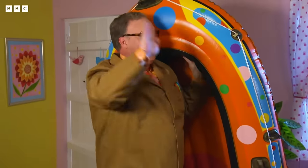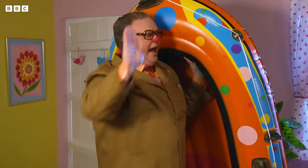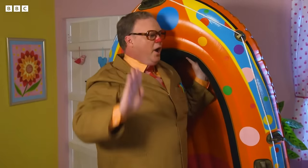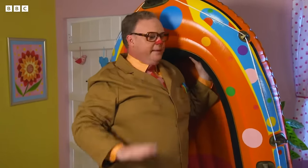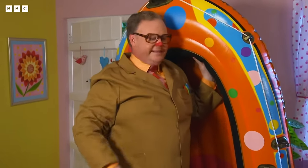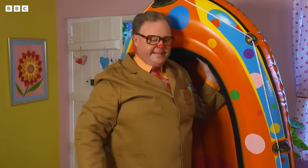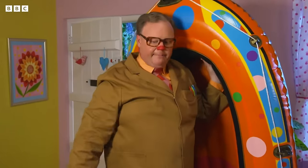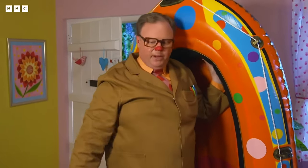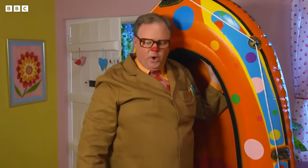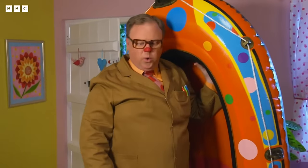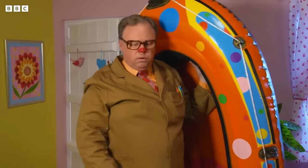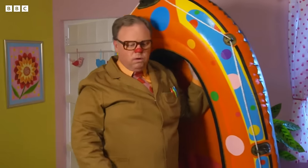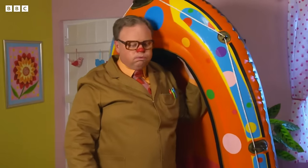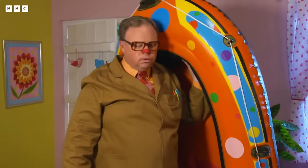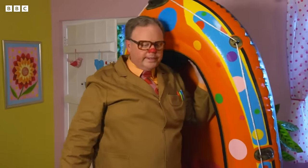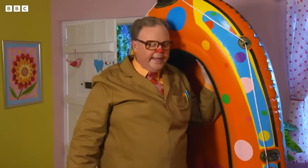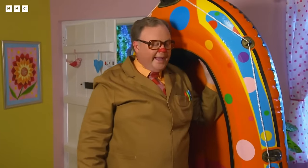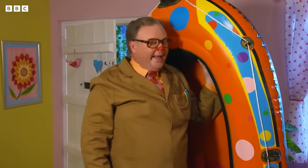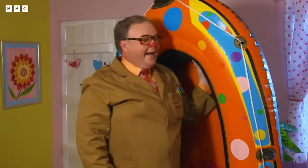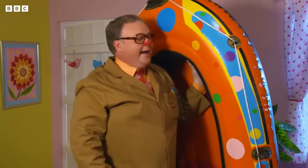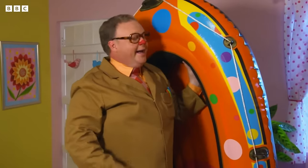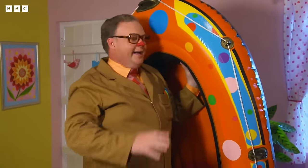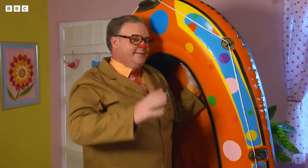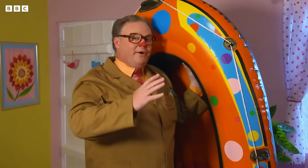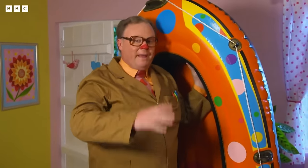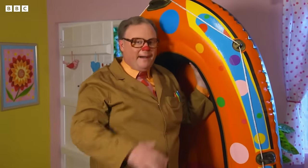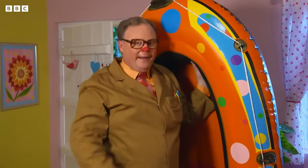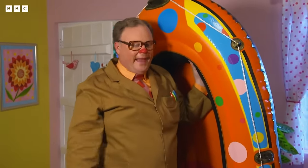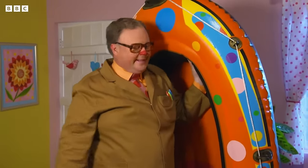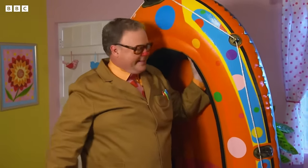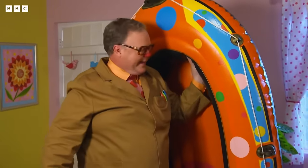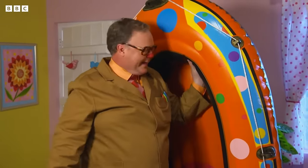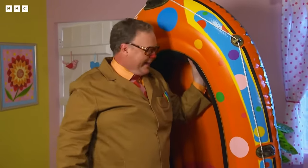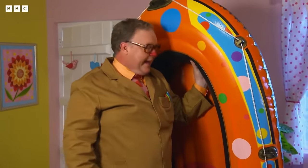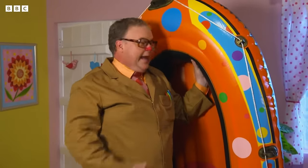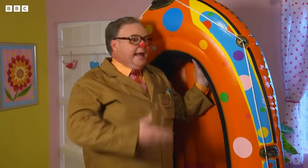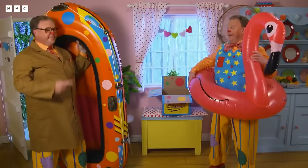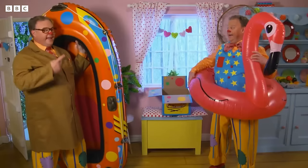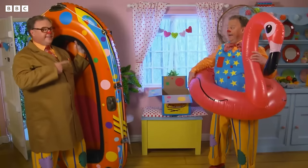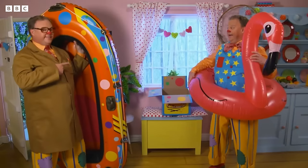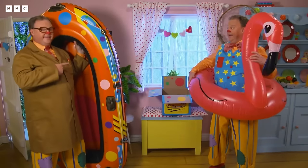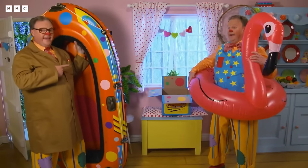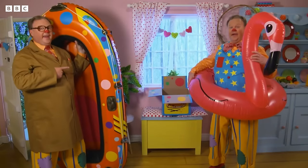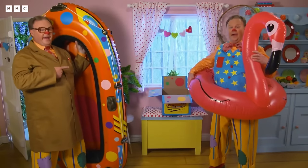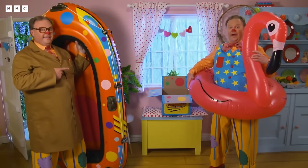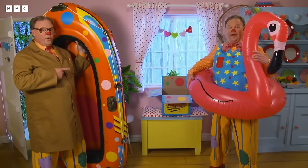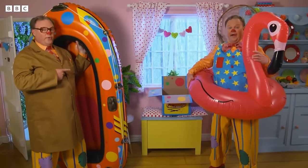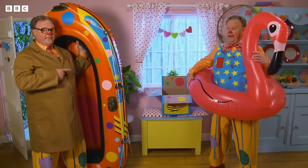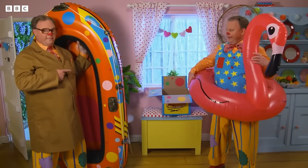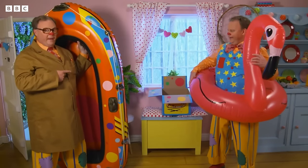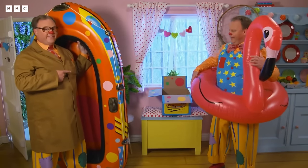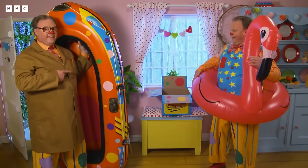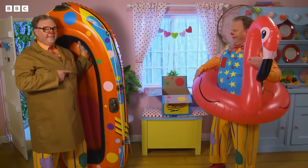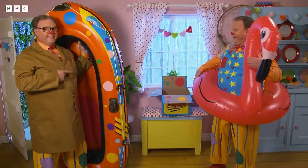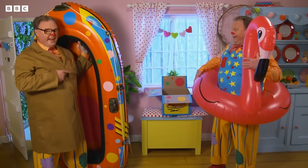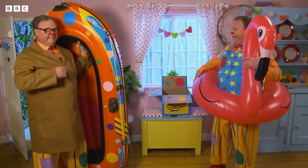Hello, Mr. Tumble. Sorry about that. This is your special